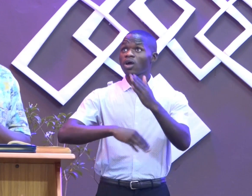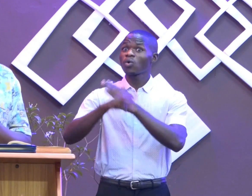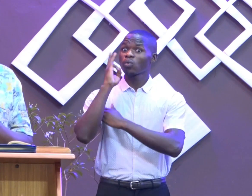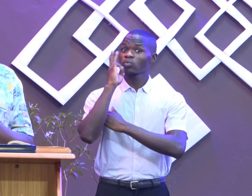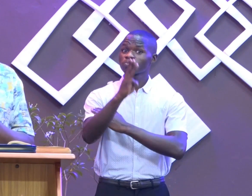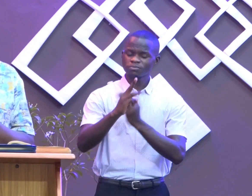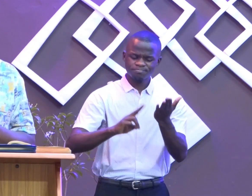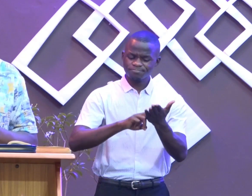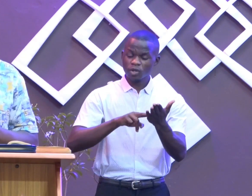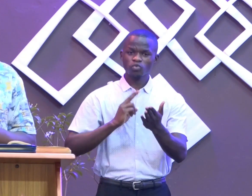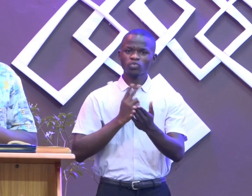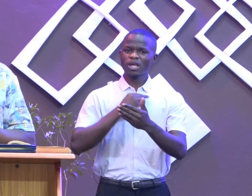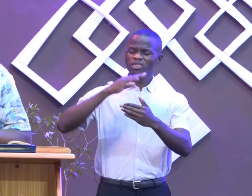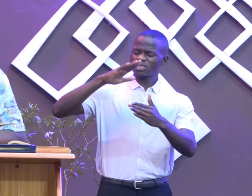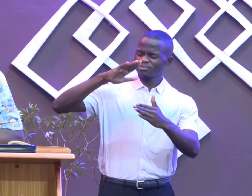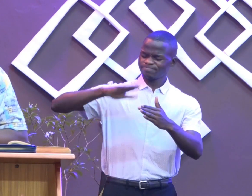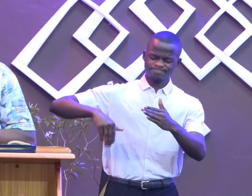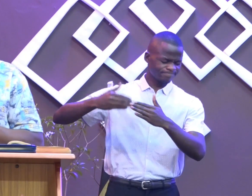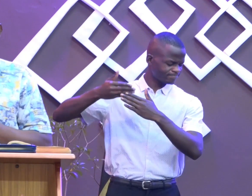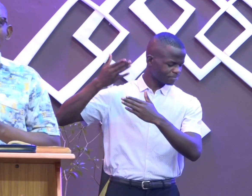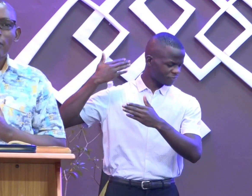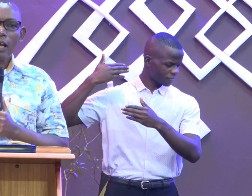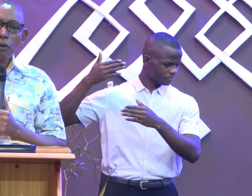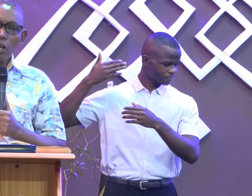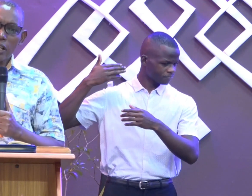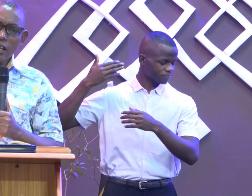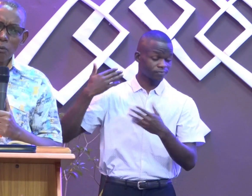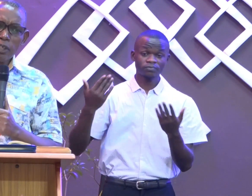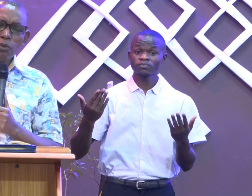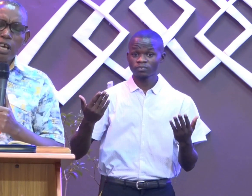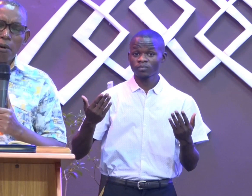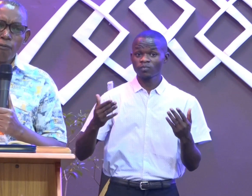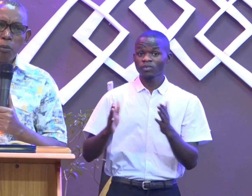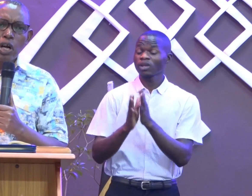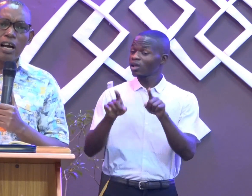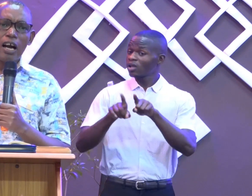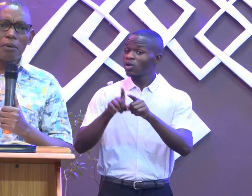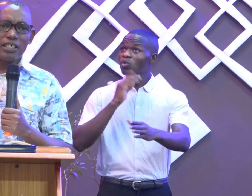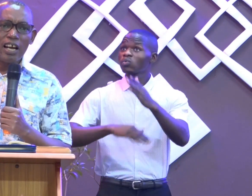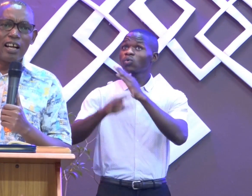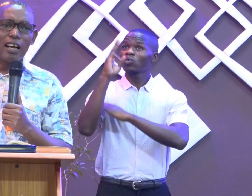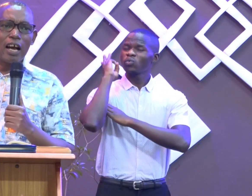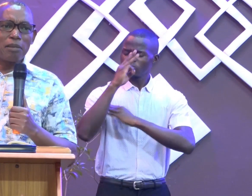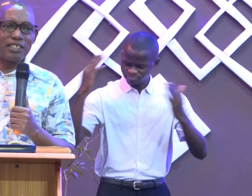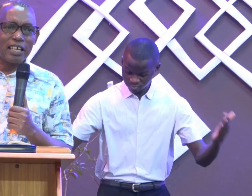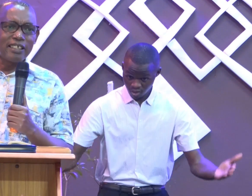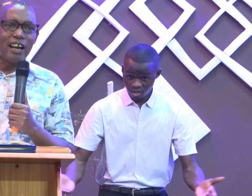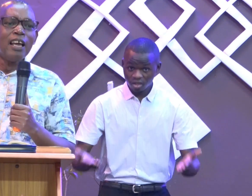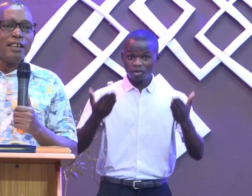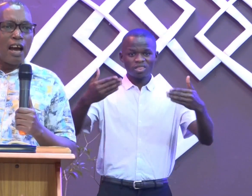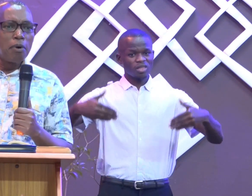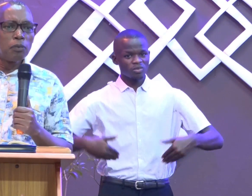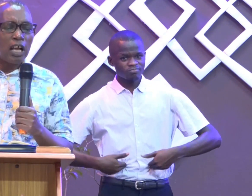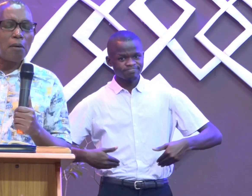continuing. God is going to use us more than Katonda ever. Agenda kuyimusa abavubuka, abakyala,